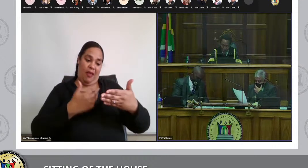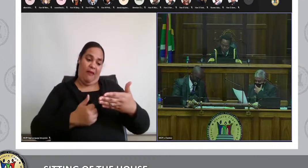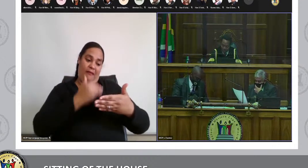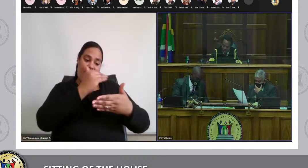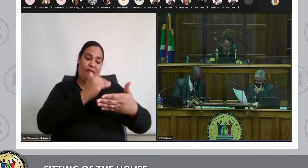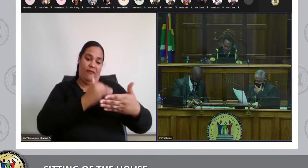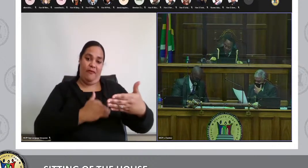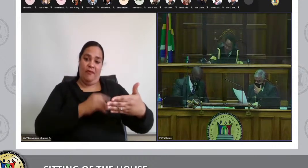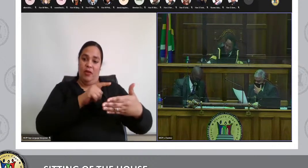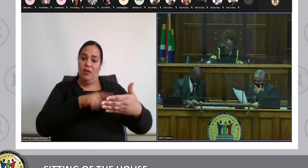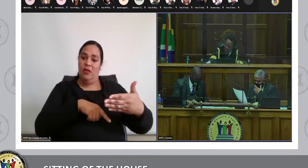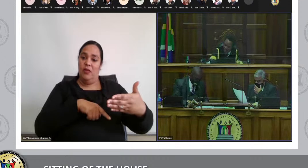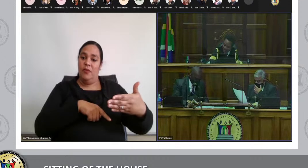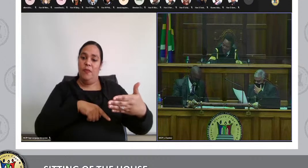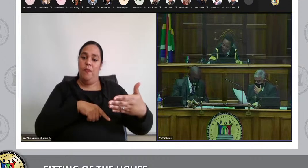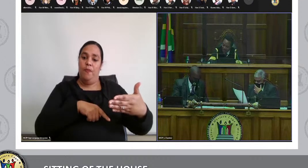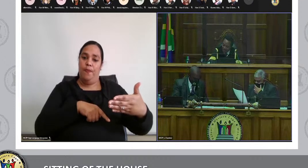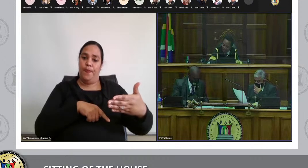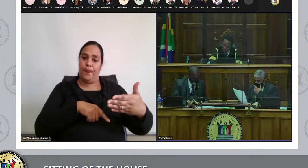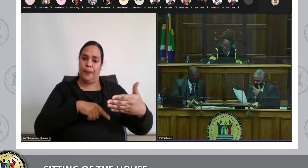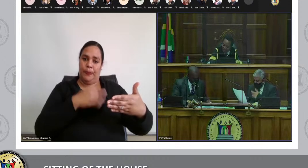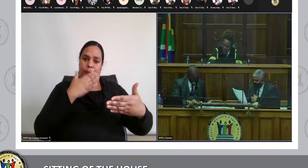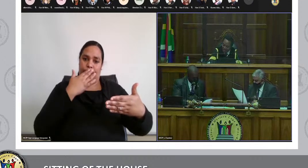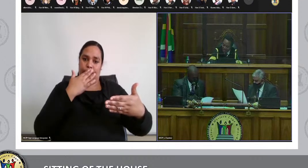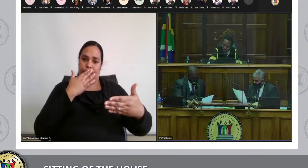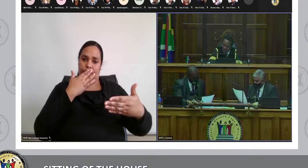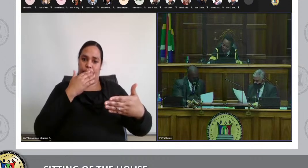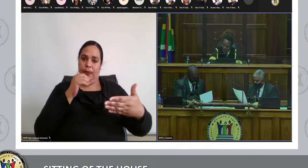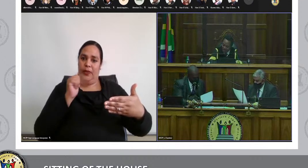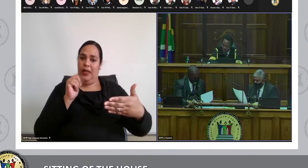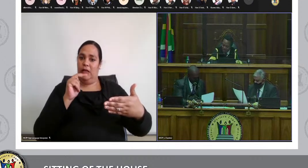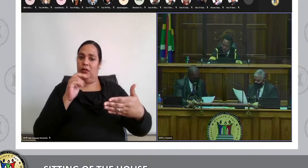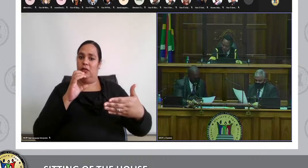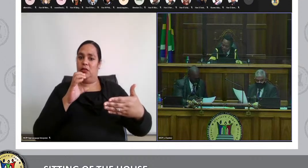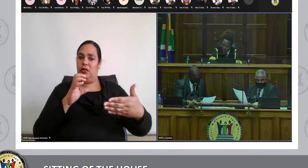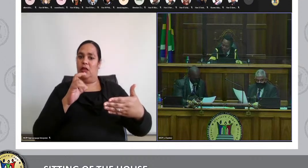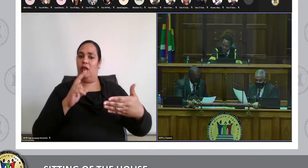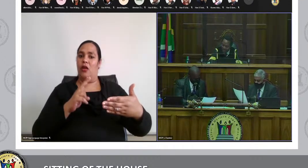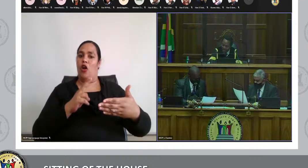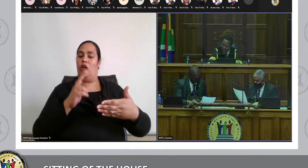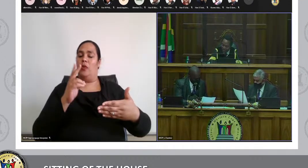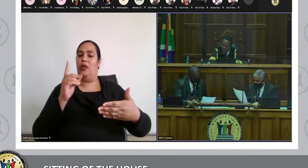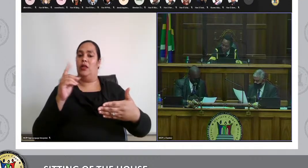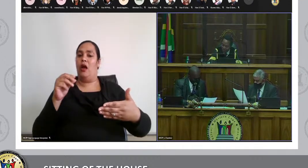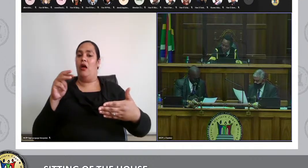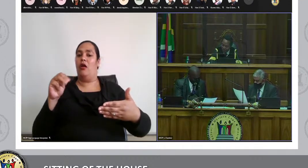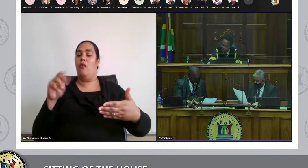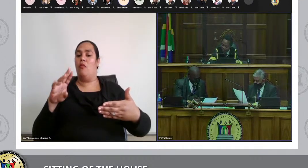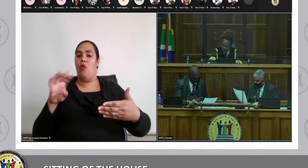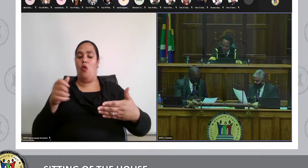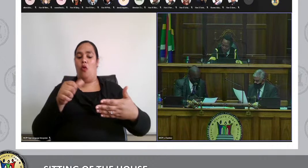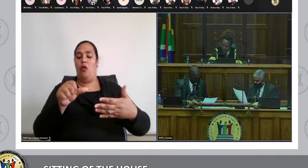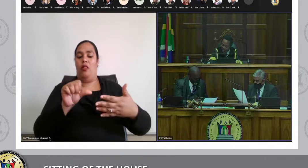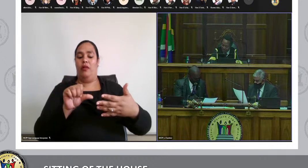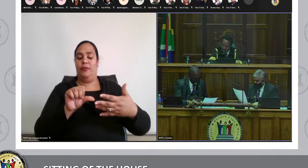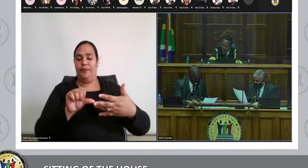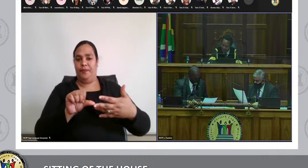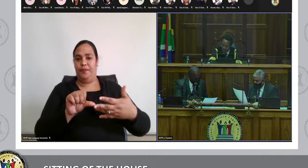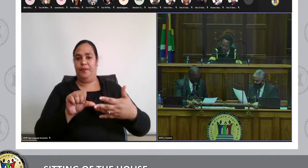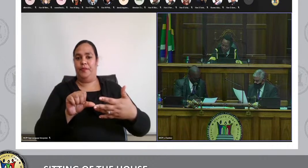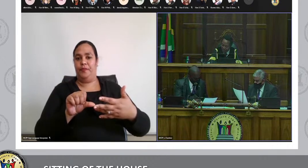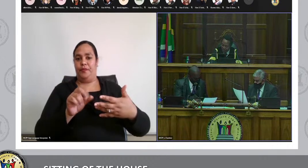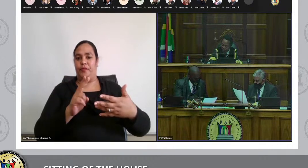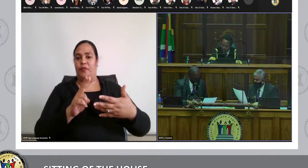at this point in time. The ANC was Honorable Dagmo, and the next speaker from the ANC will